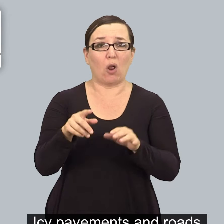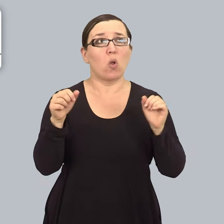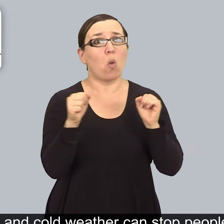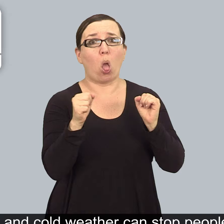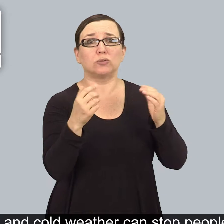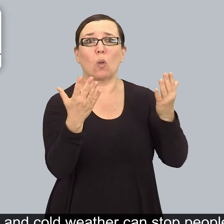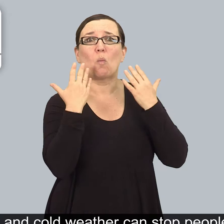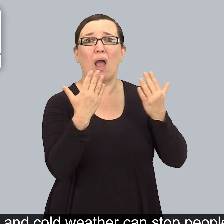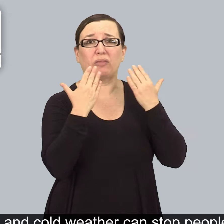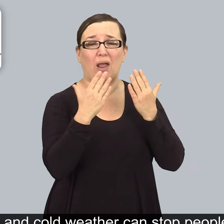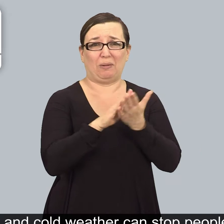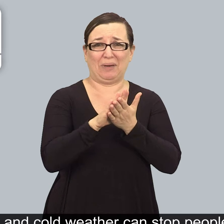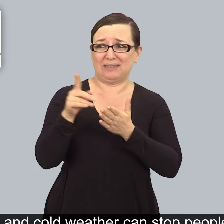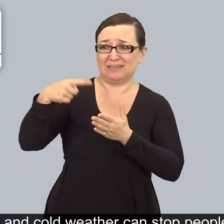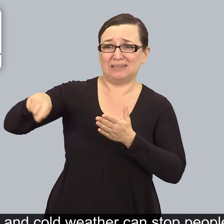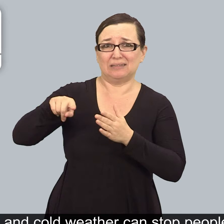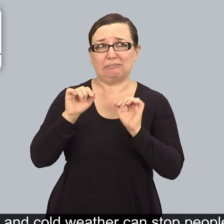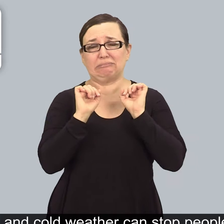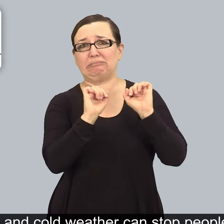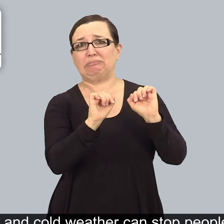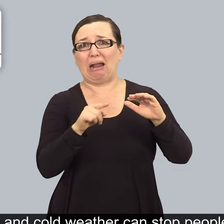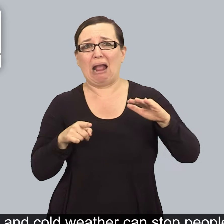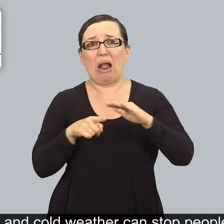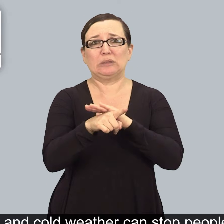And cold weather can stop people from getting out and about.